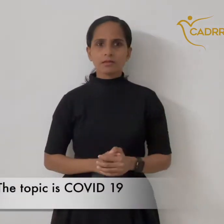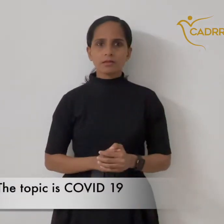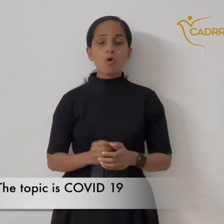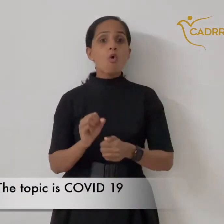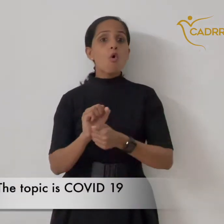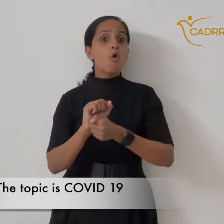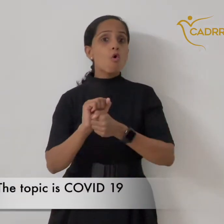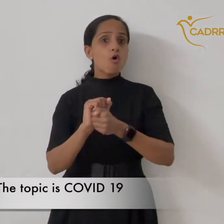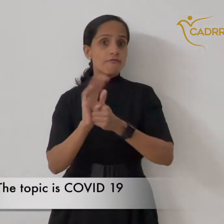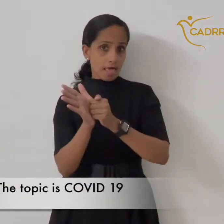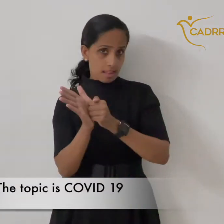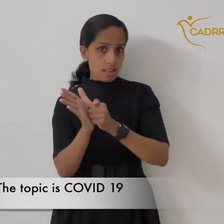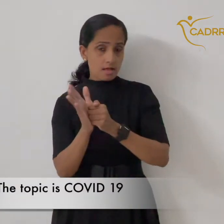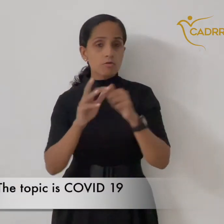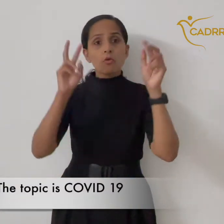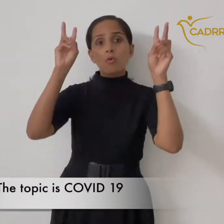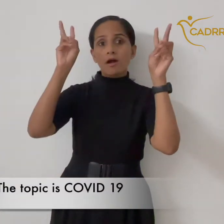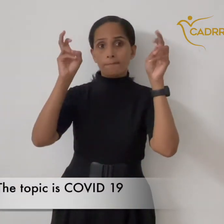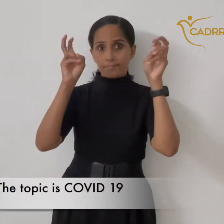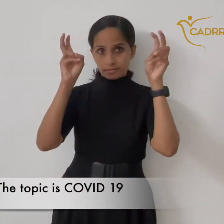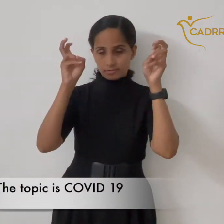Right, the topic is COVID-19.